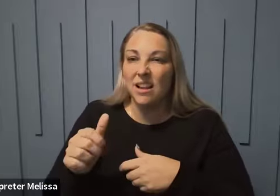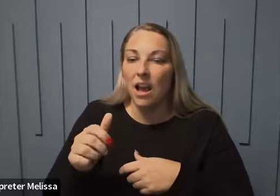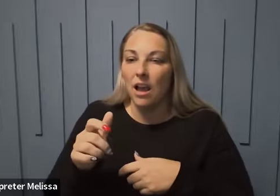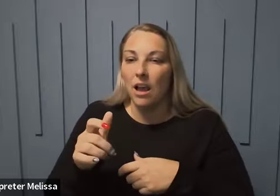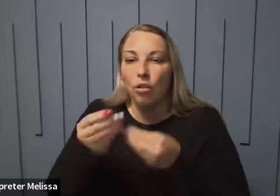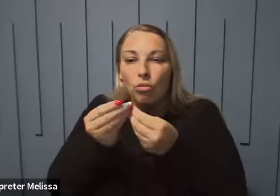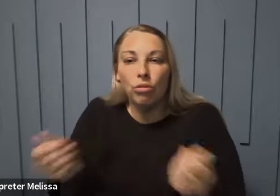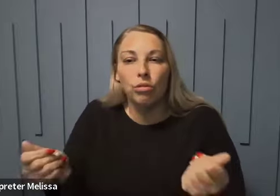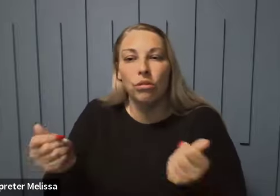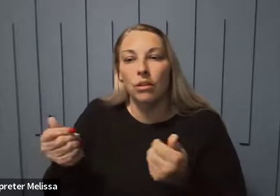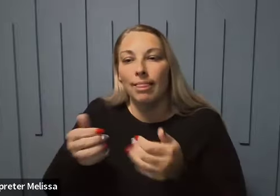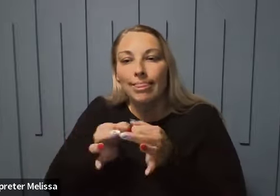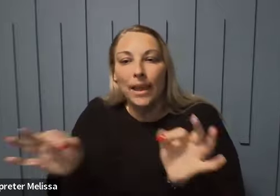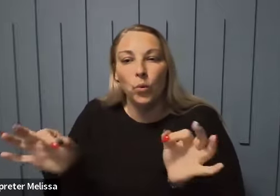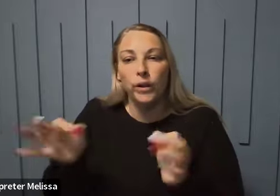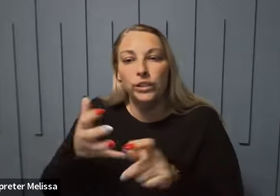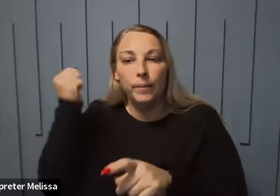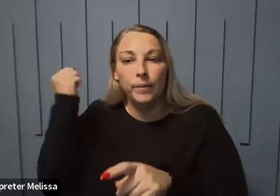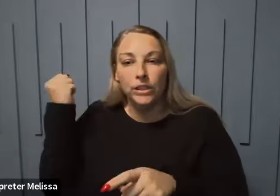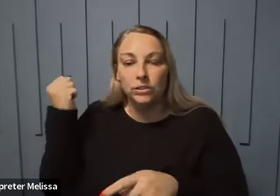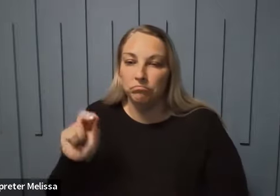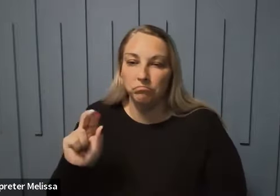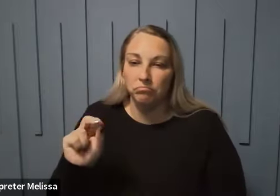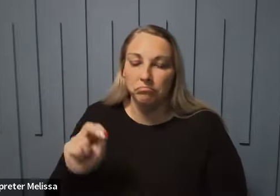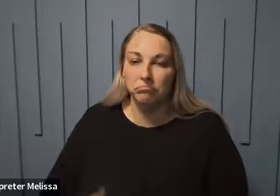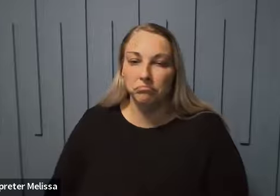own and how that impacts the work that we do.